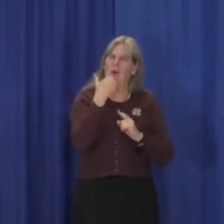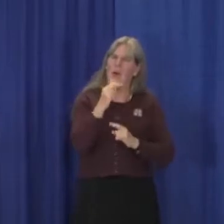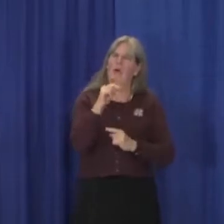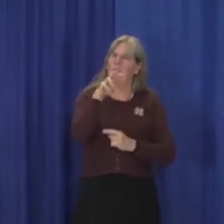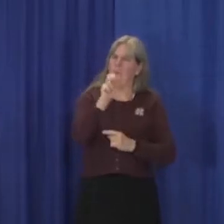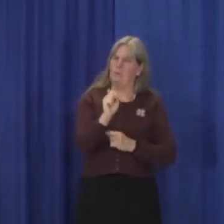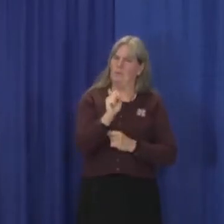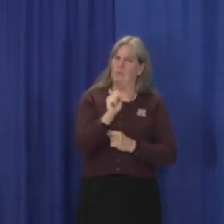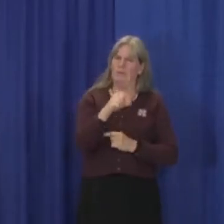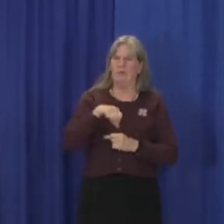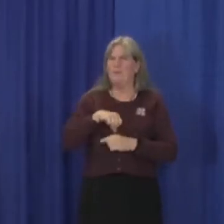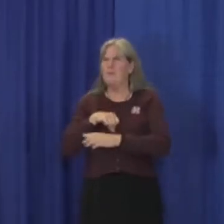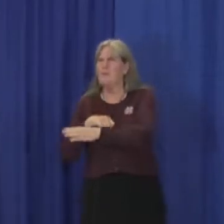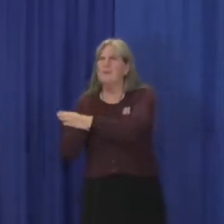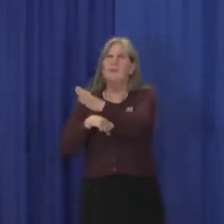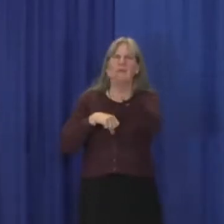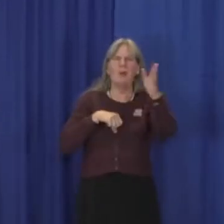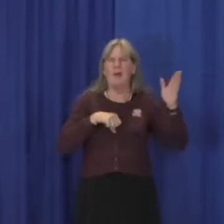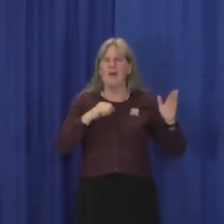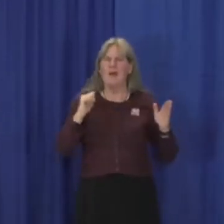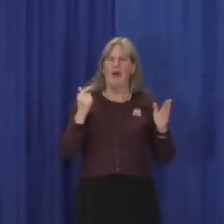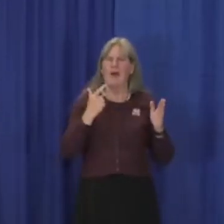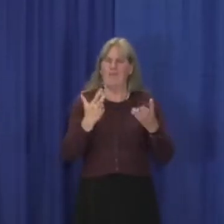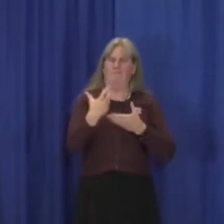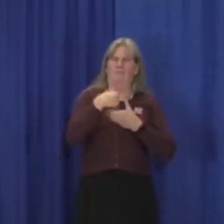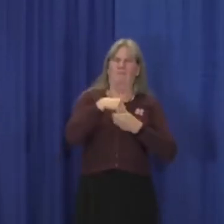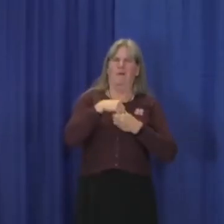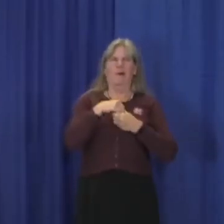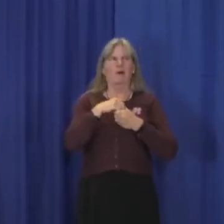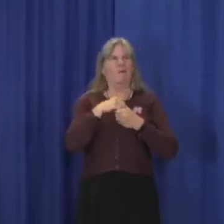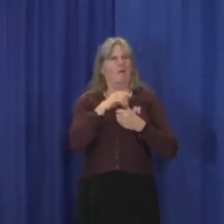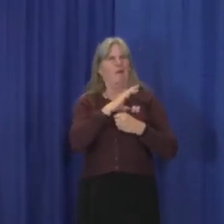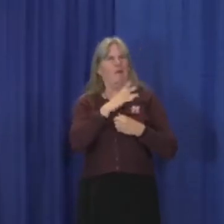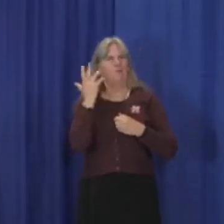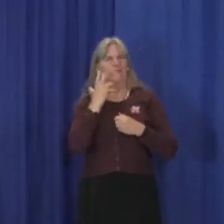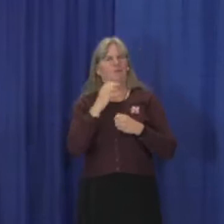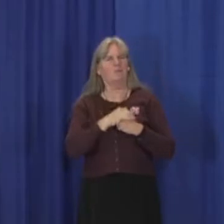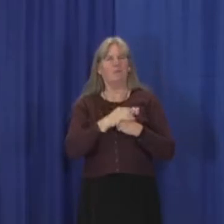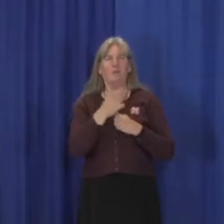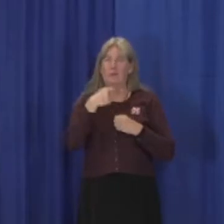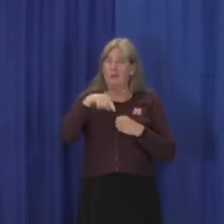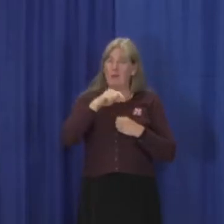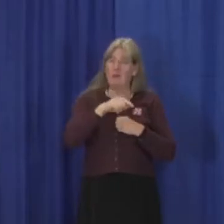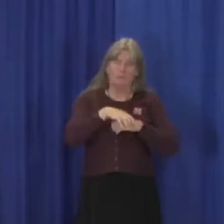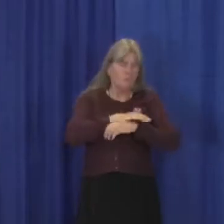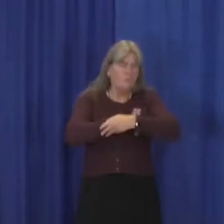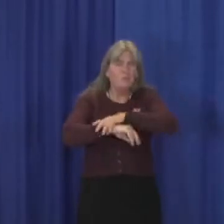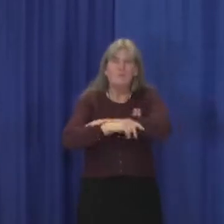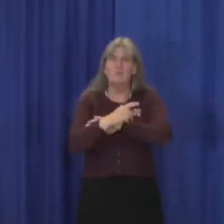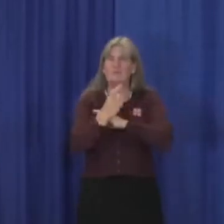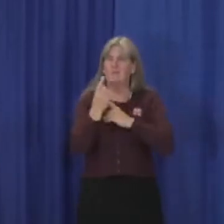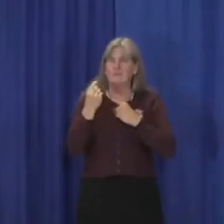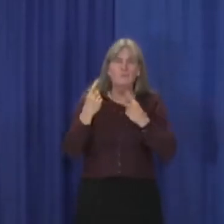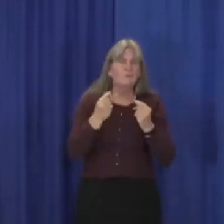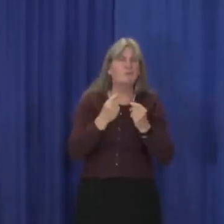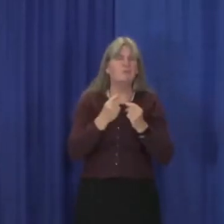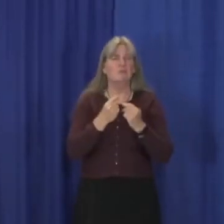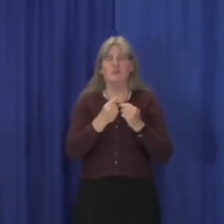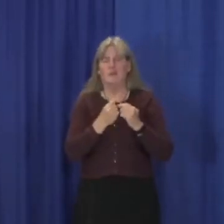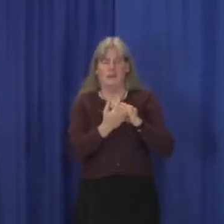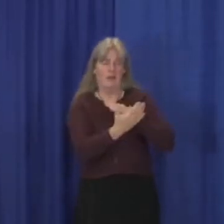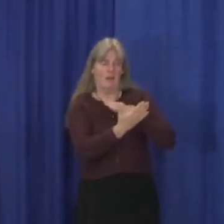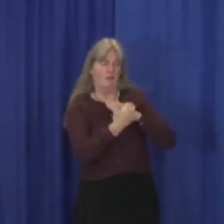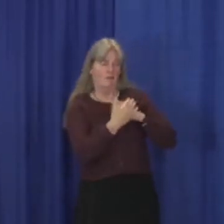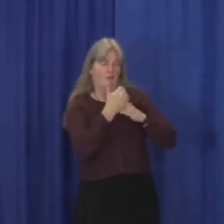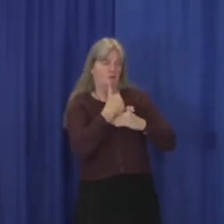everyone who helped us get there. It is due to your extraordinary efforts and the continued advice of the Chief